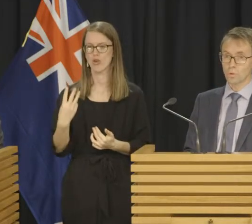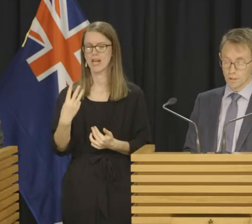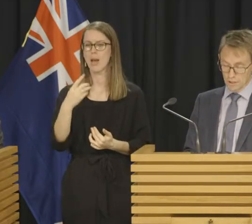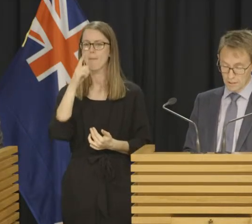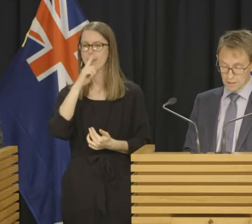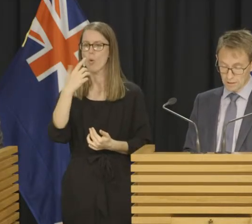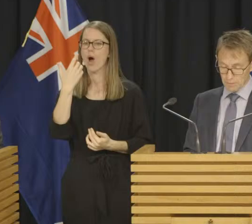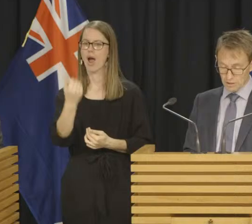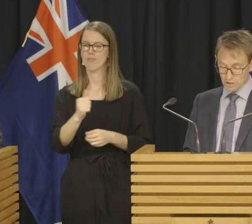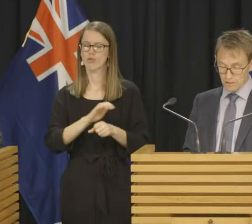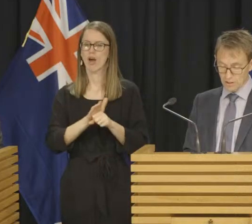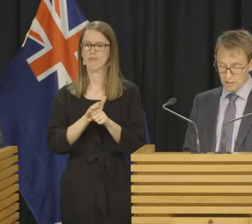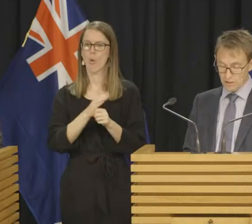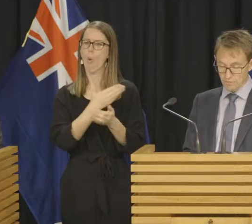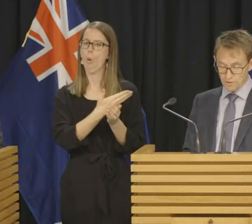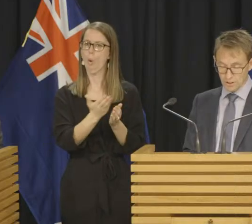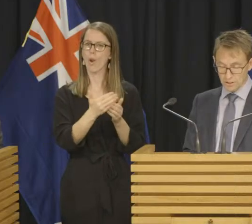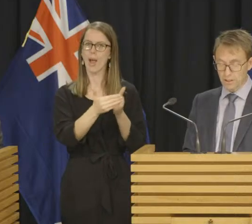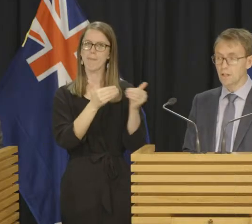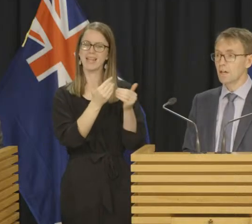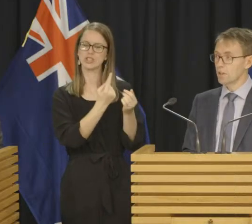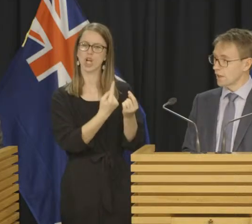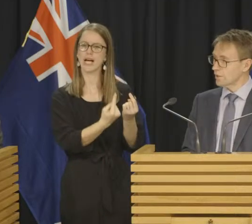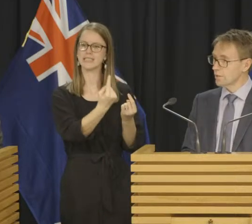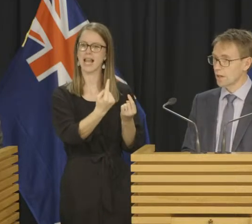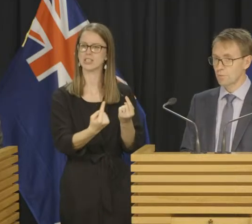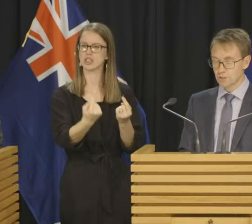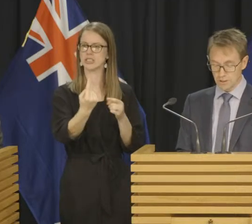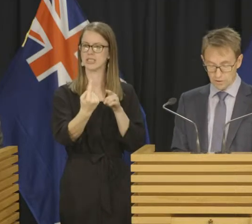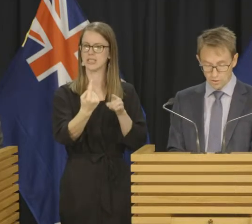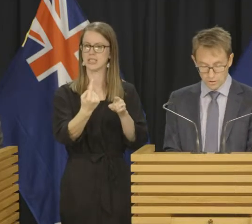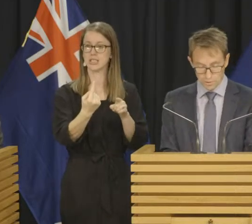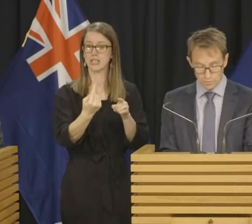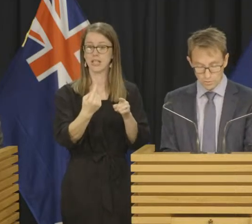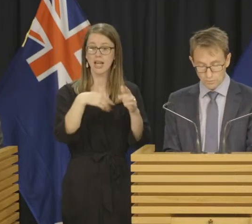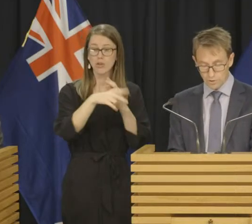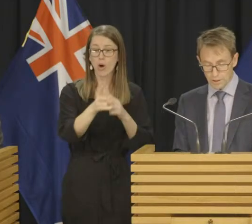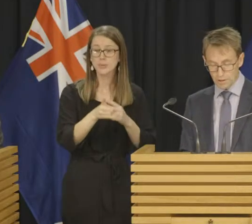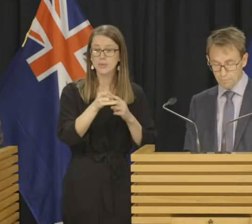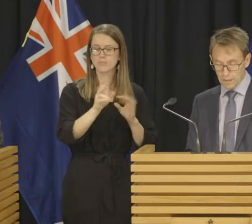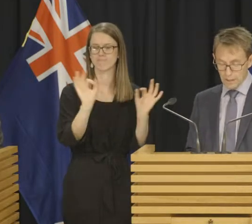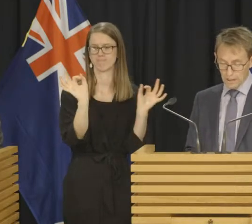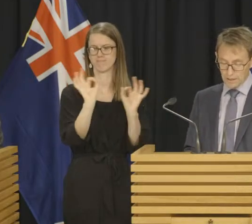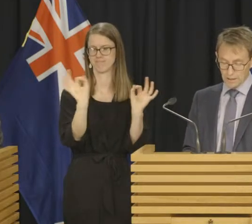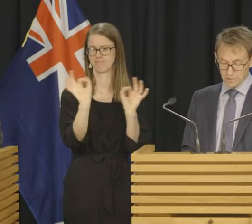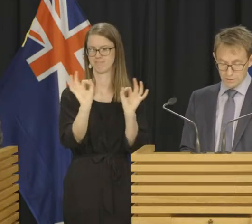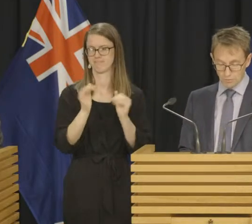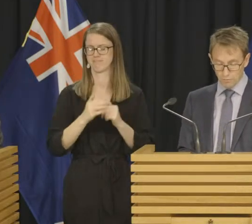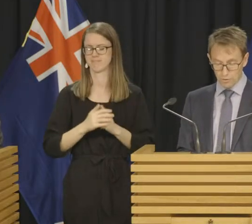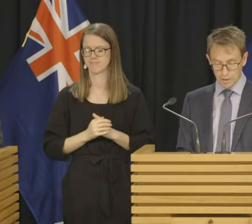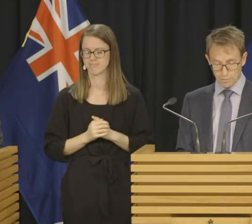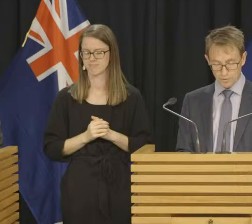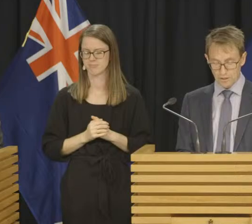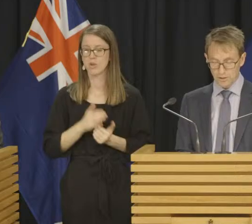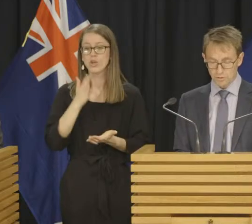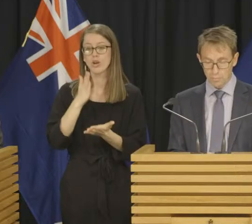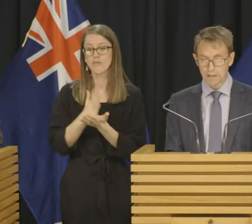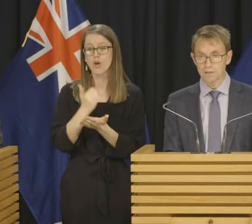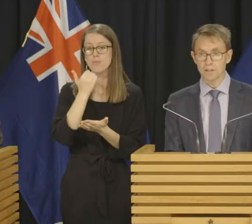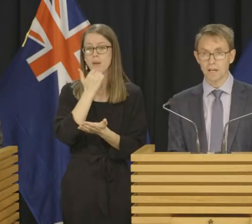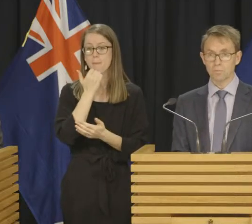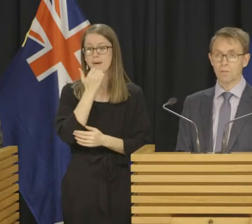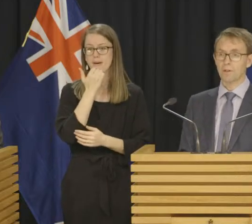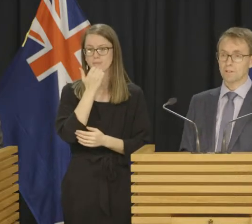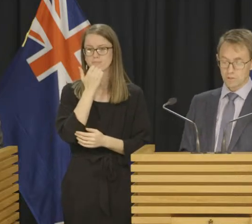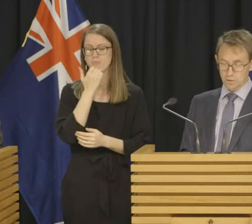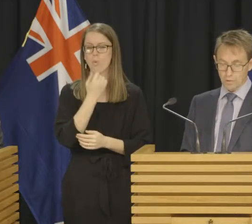cases, all in managed isolation facility. None are receiving hospital level care, and our confirmed number of cases